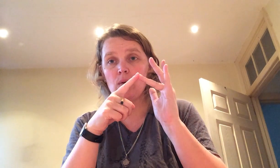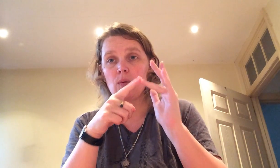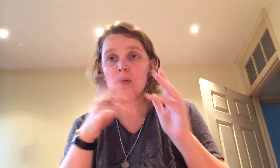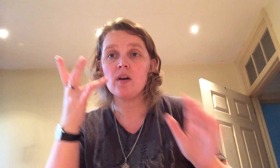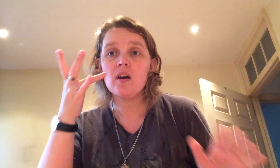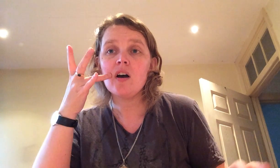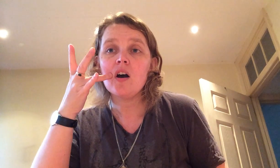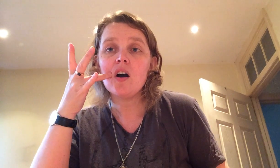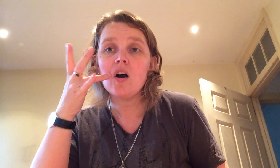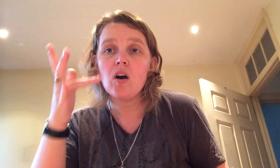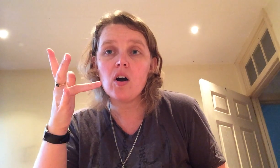O,